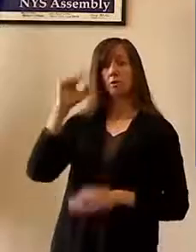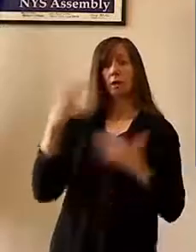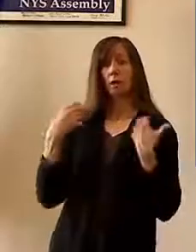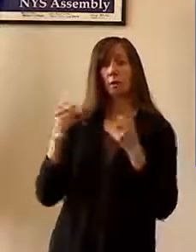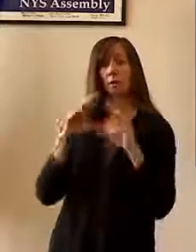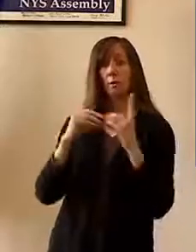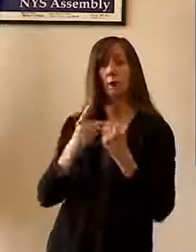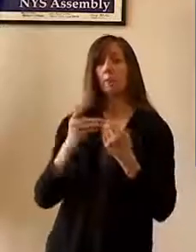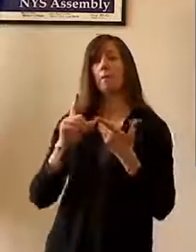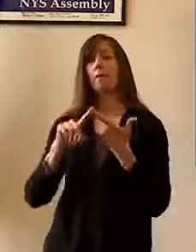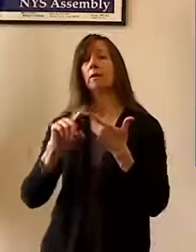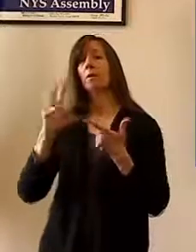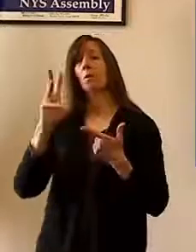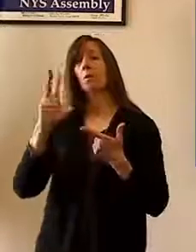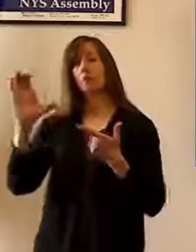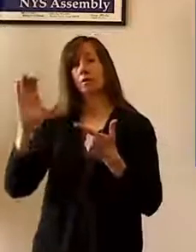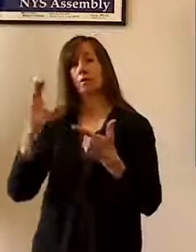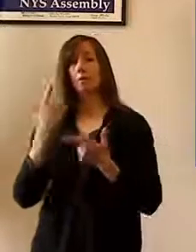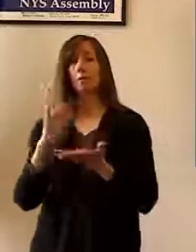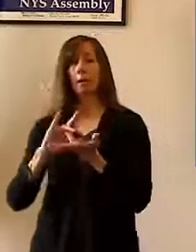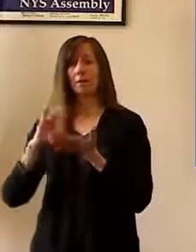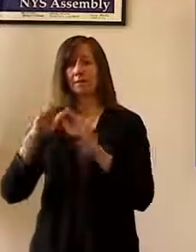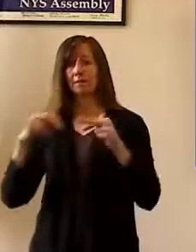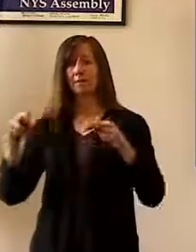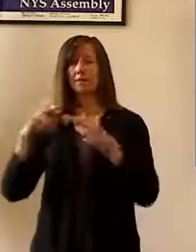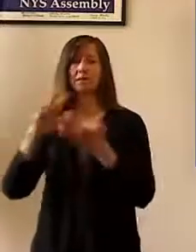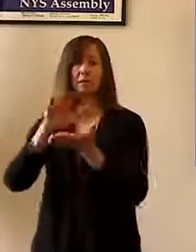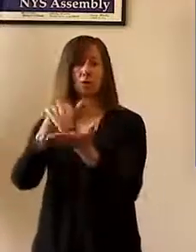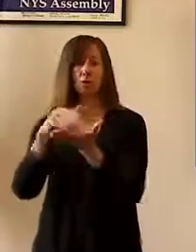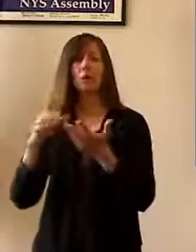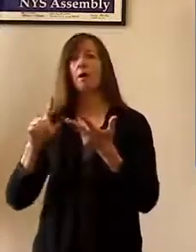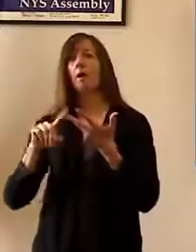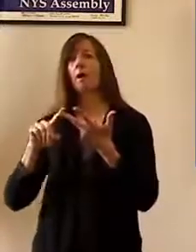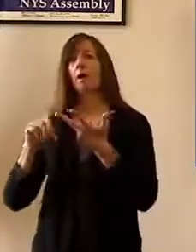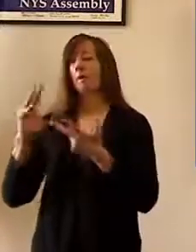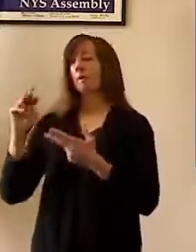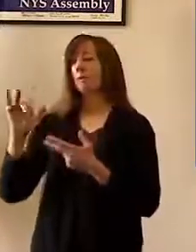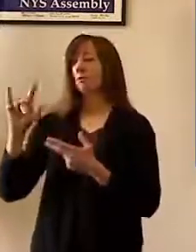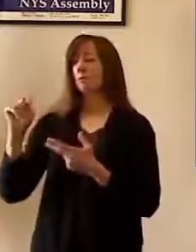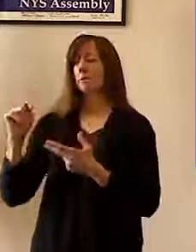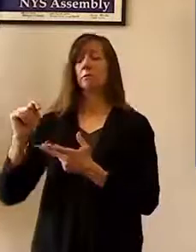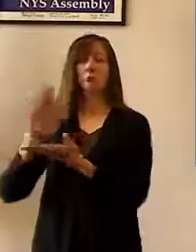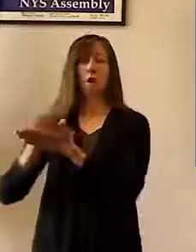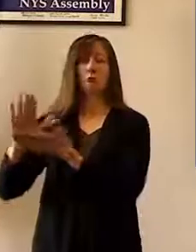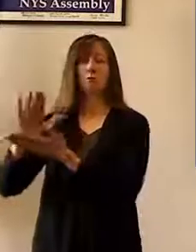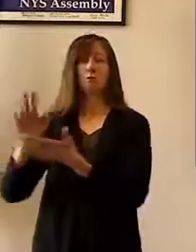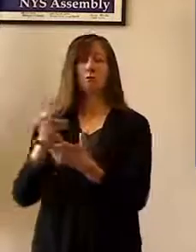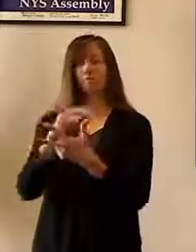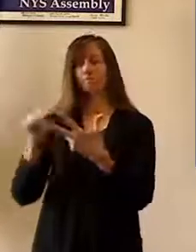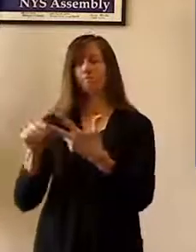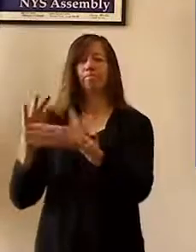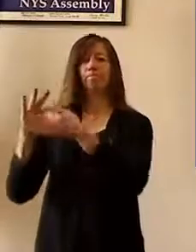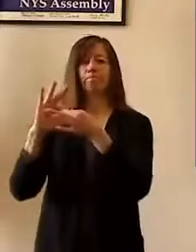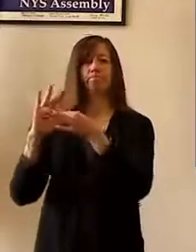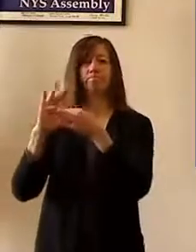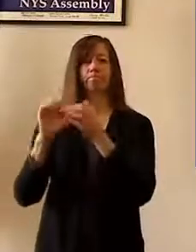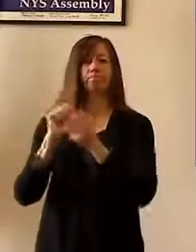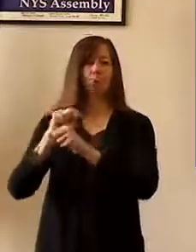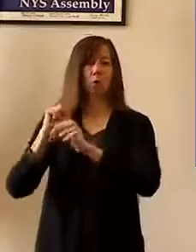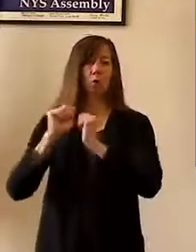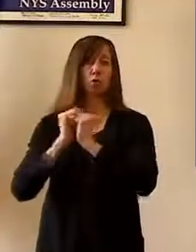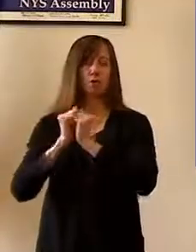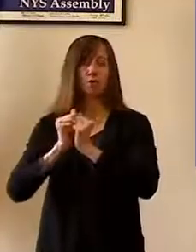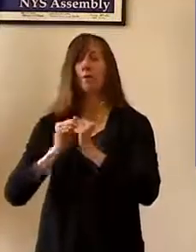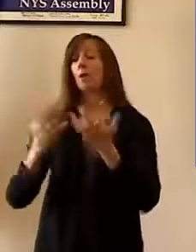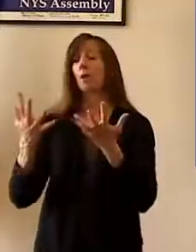Westchester Medical Center, and Marist College itself, where we have initiated a schedule to vaccinate students